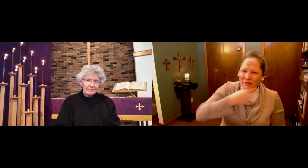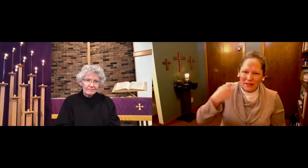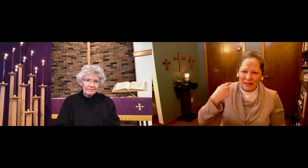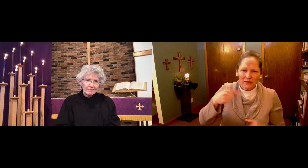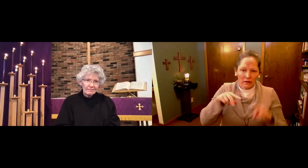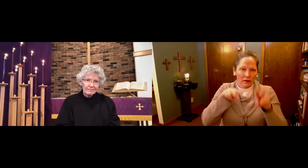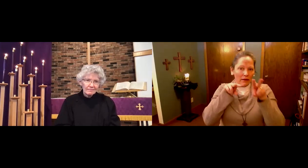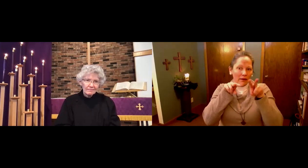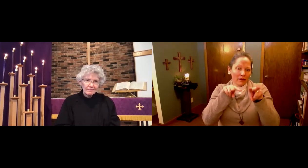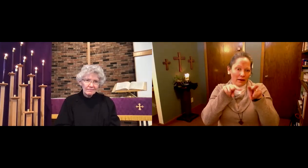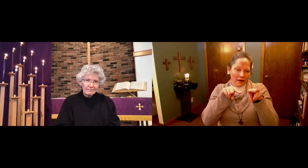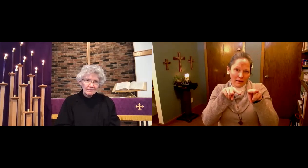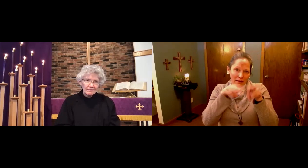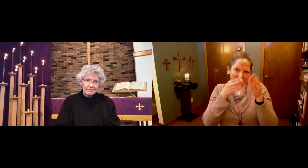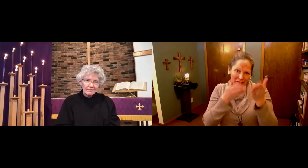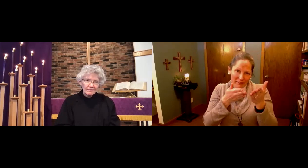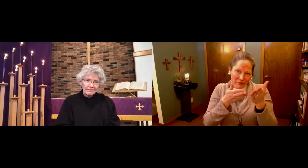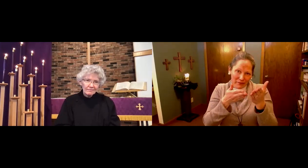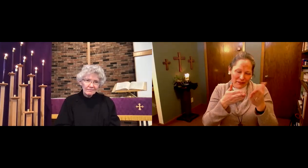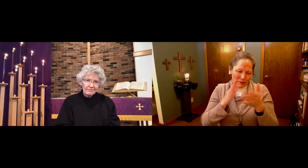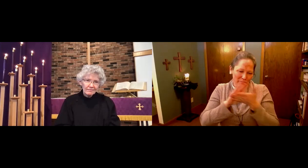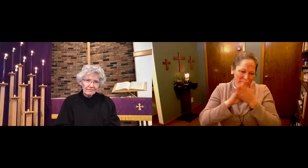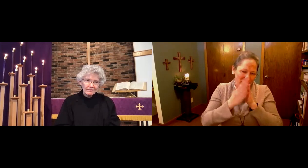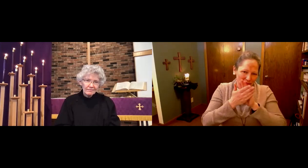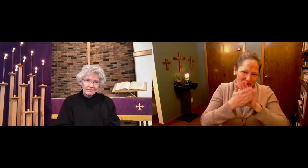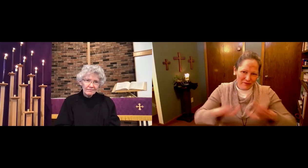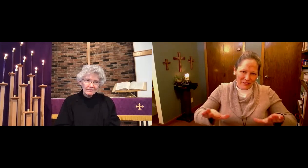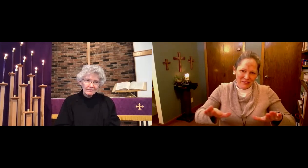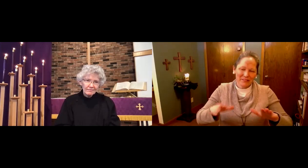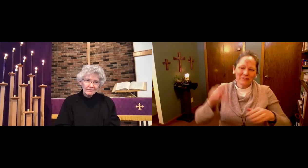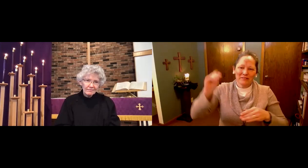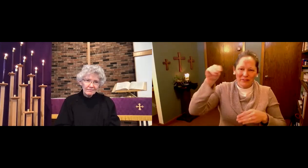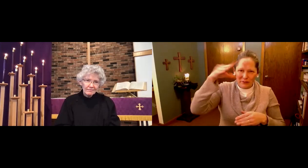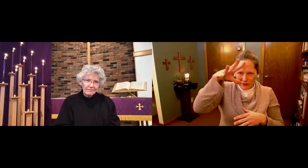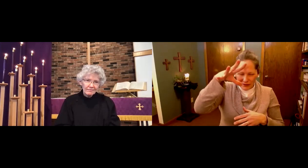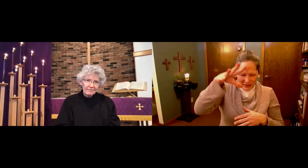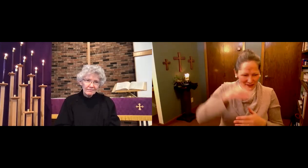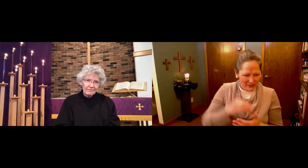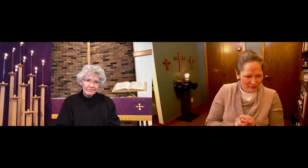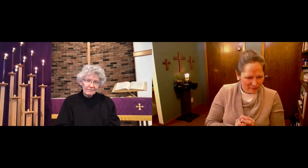May the Lord's face shine on you with grace and mercy.